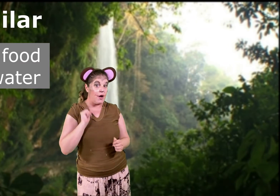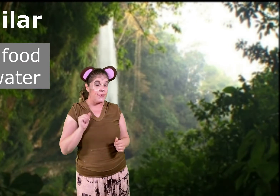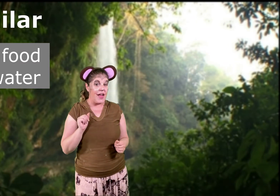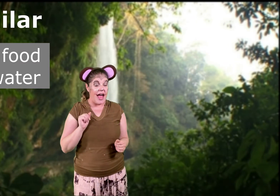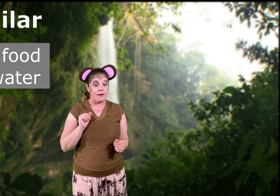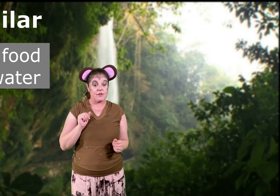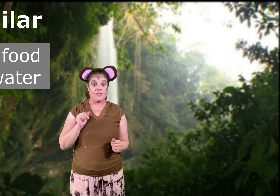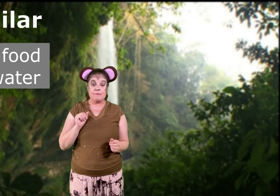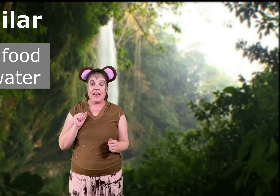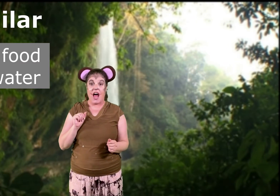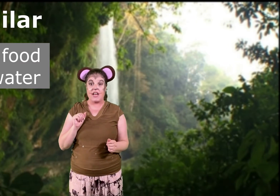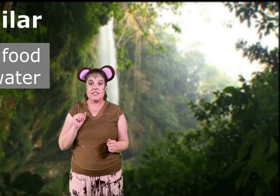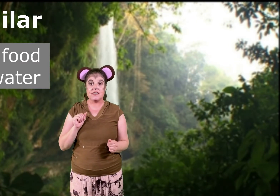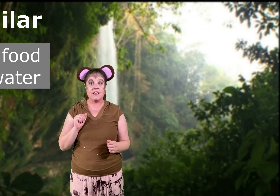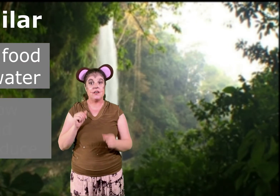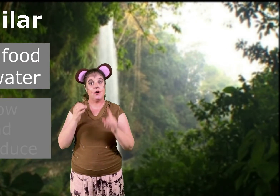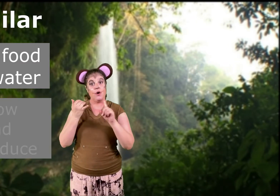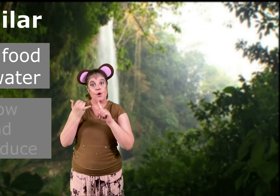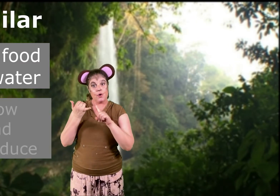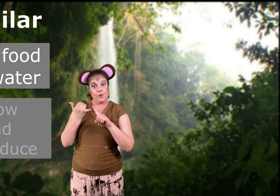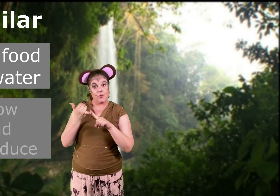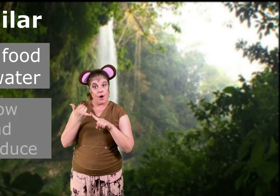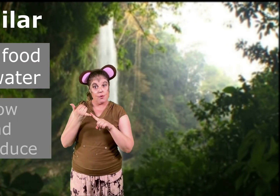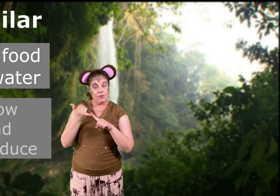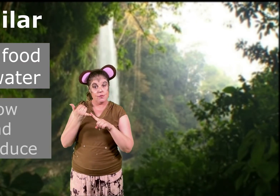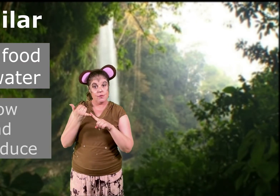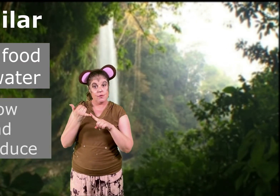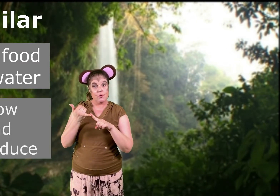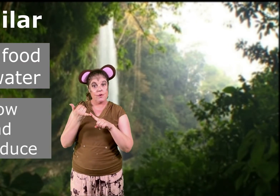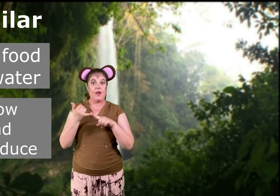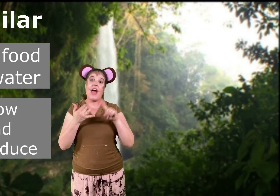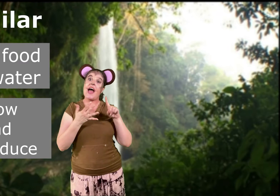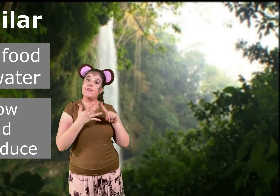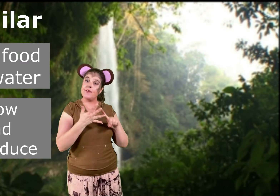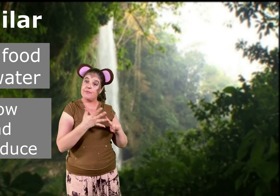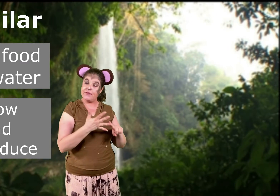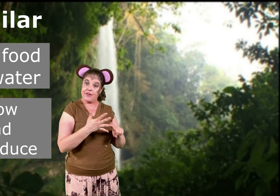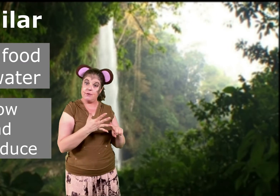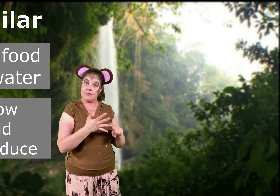Both animals and plants grow and reproduce.